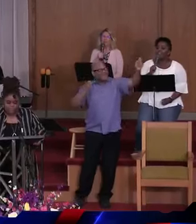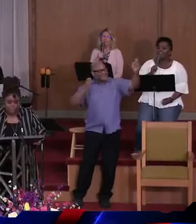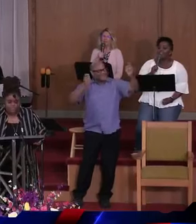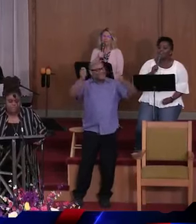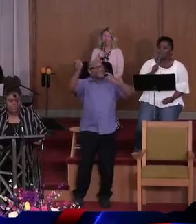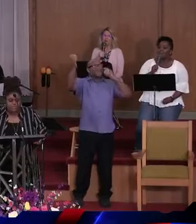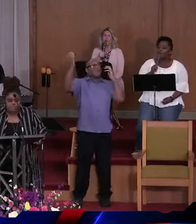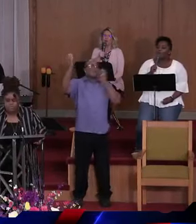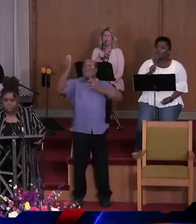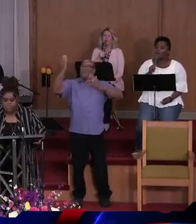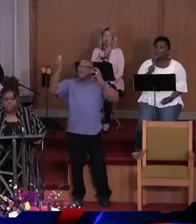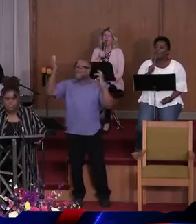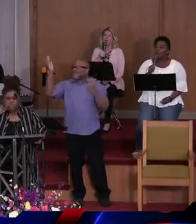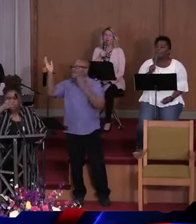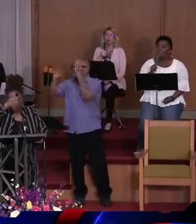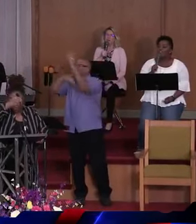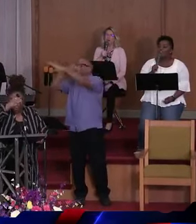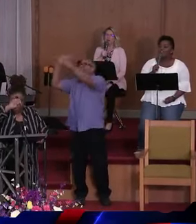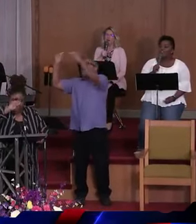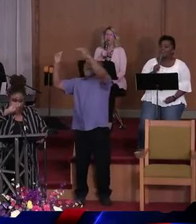raised.